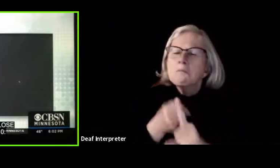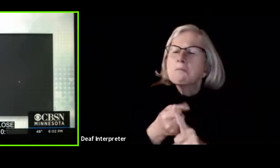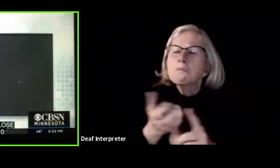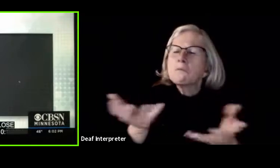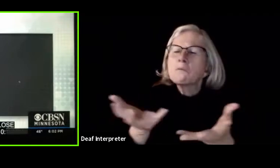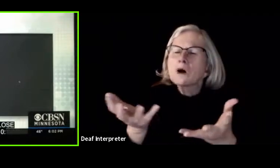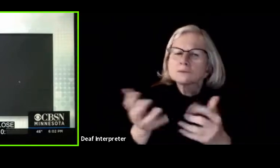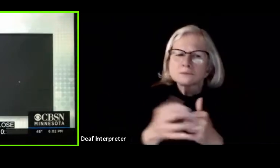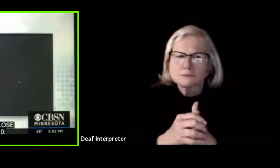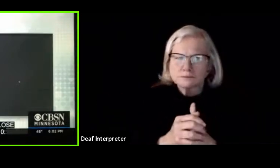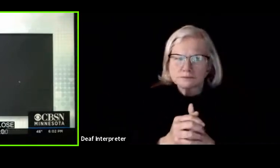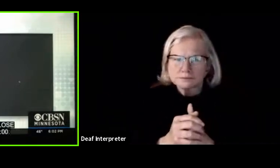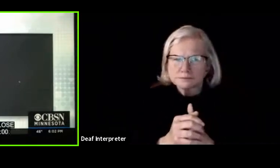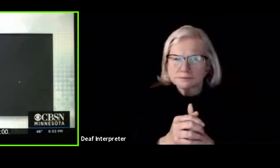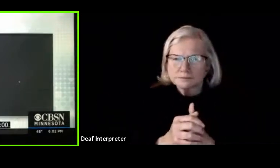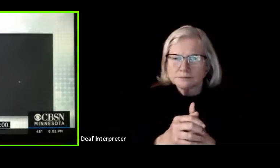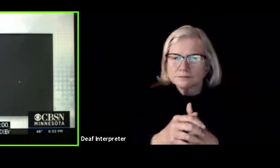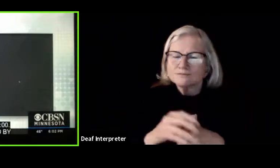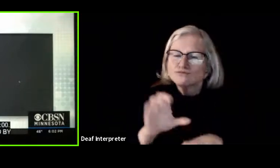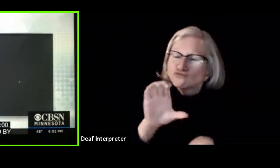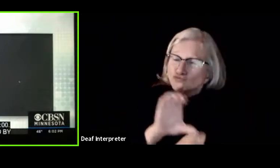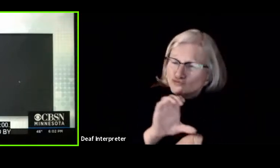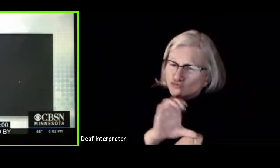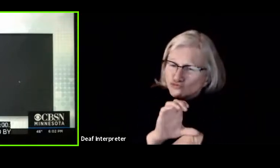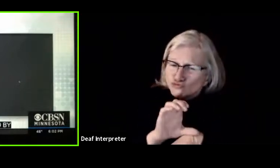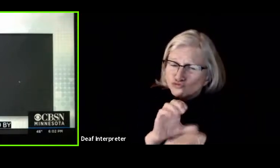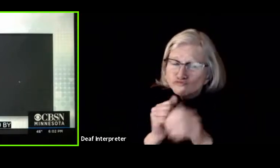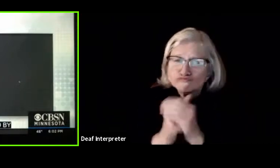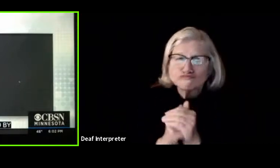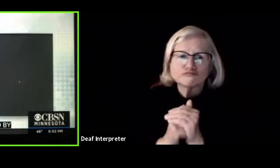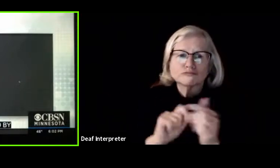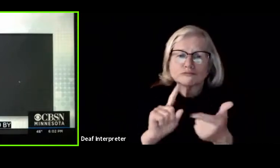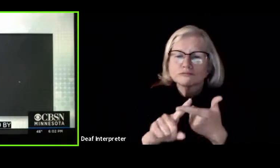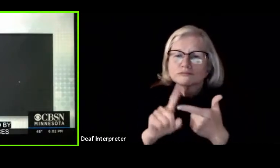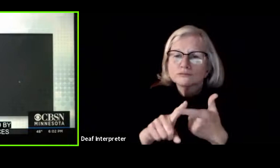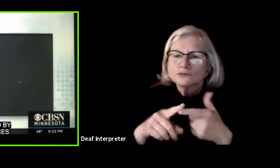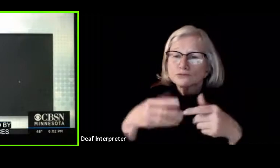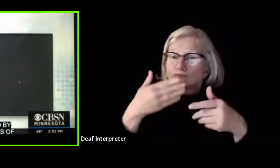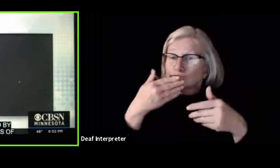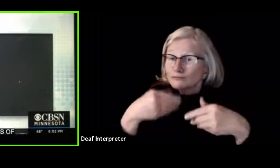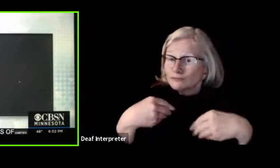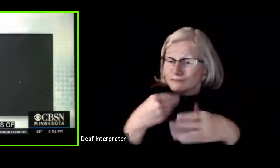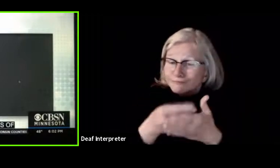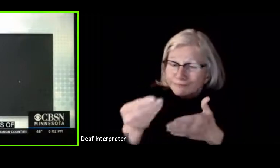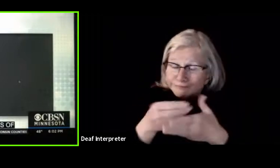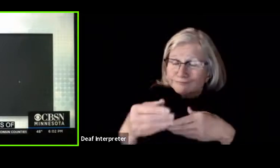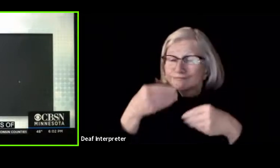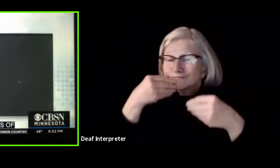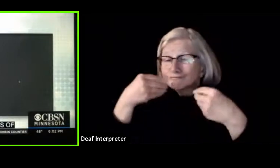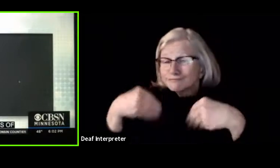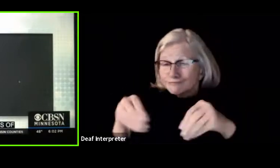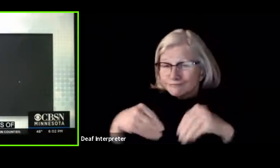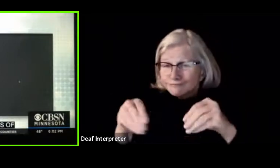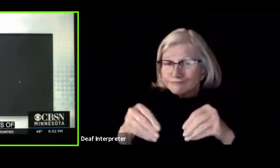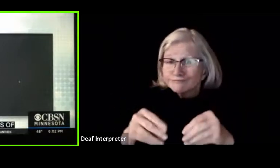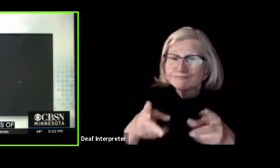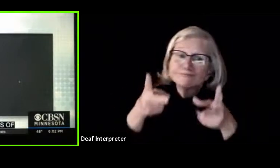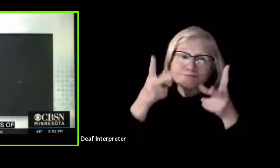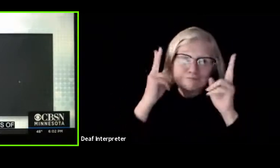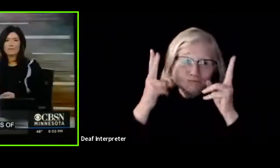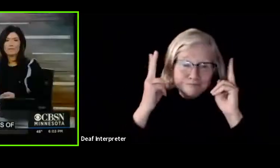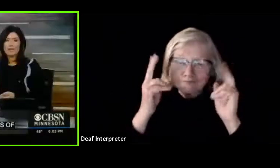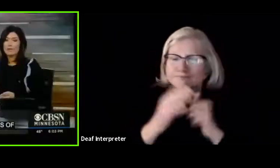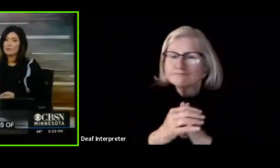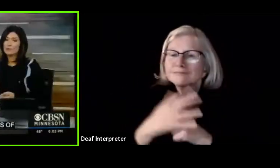remain open. Places of worship, retail and grocery stores, salons, and even outdoor recreation areas can continue as they have